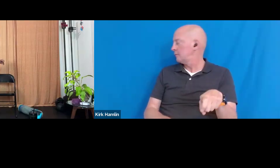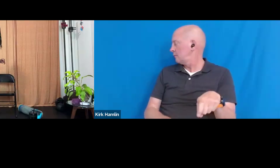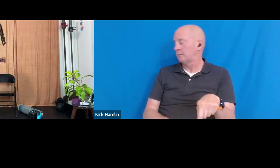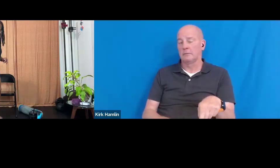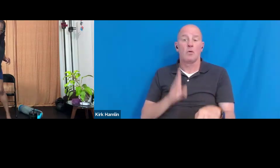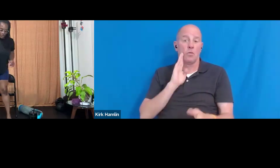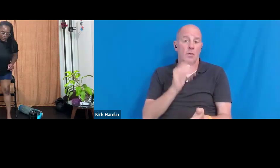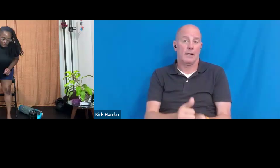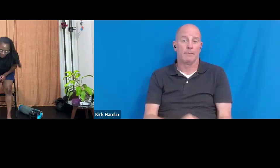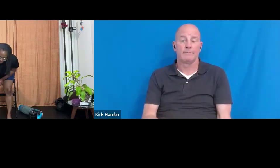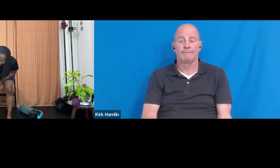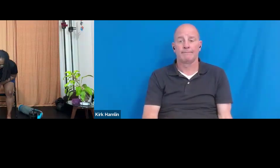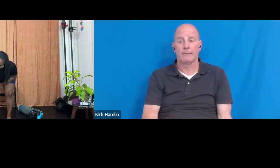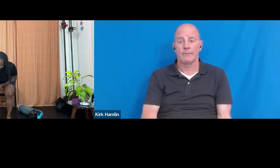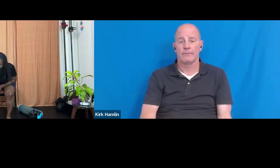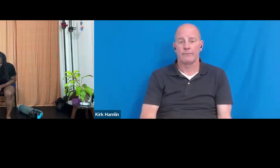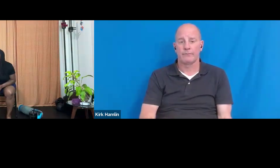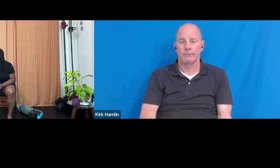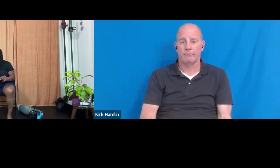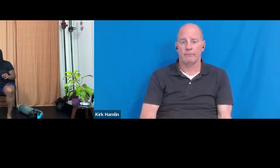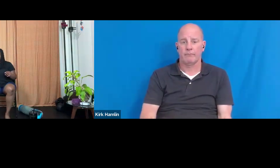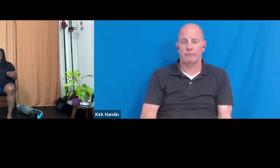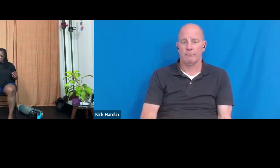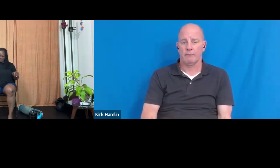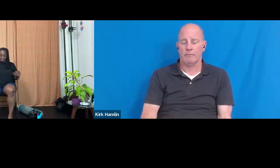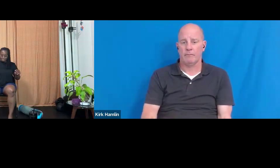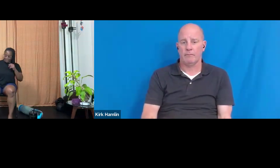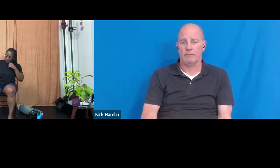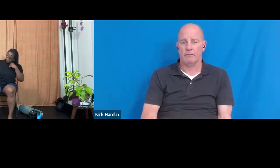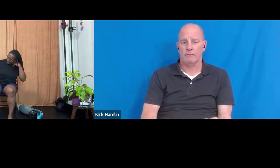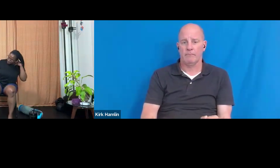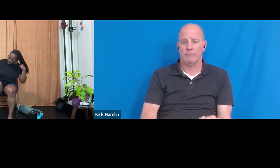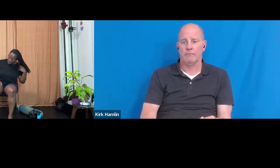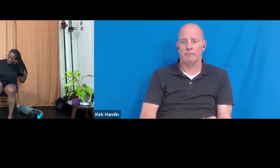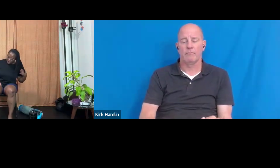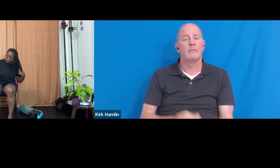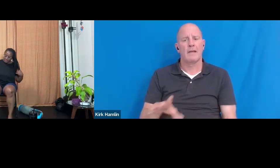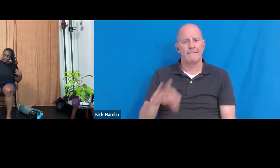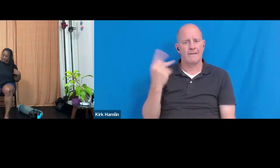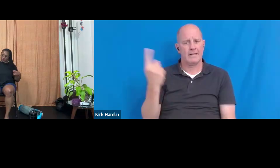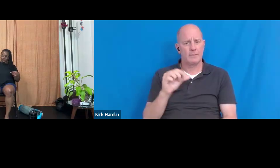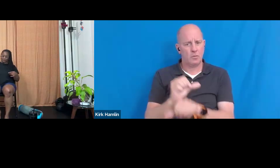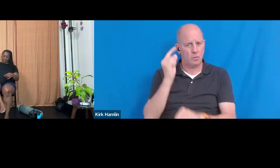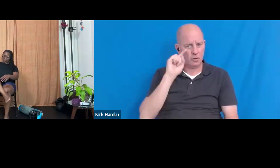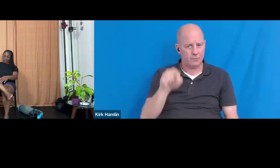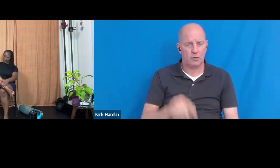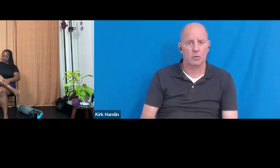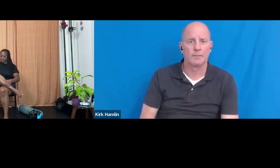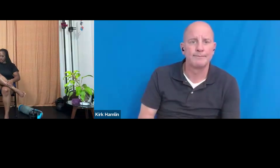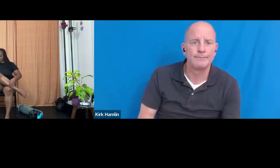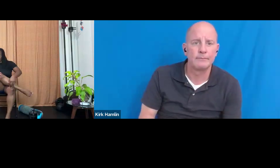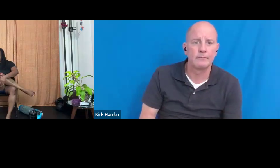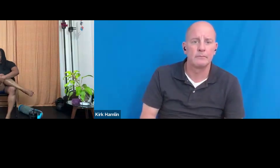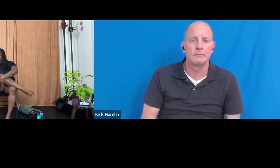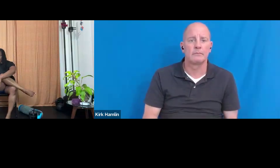Okay. So play around with it, figure it out. Pick which side you're going to, and